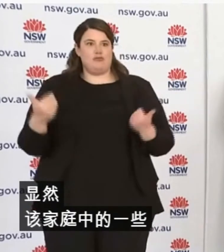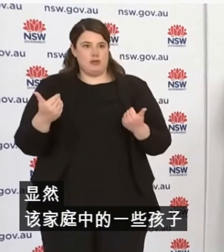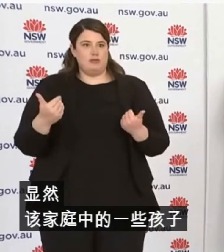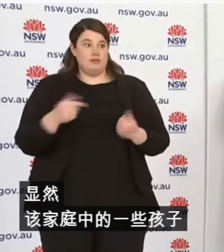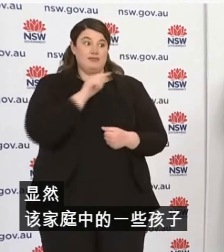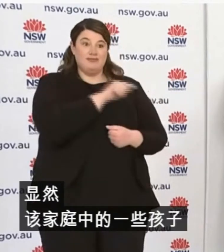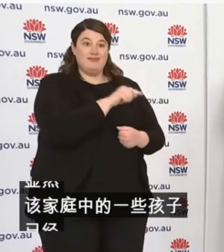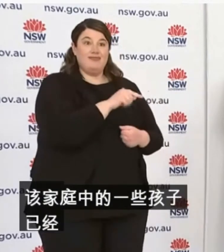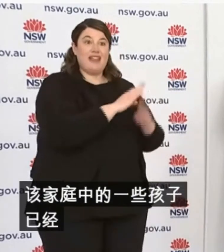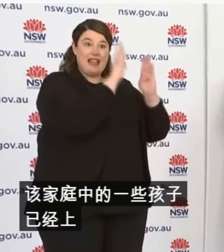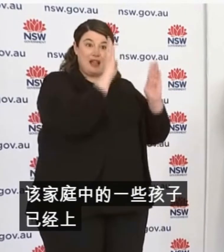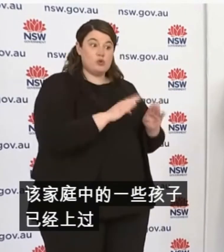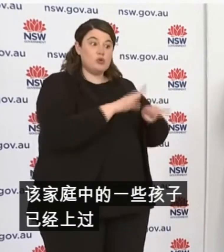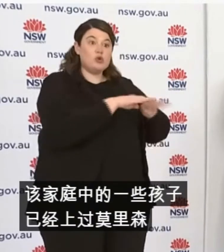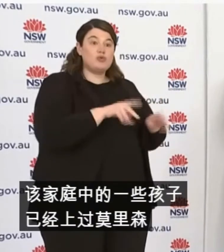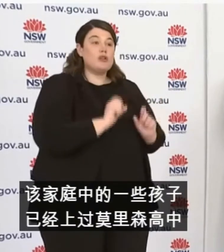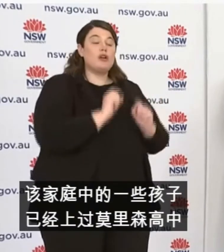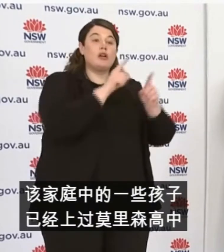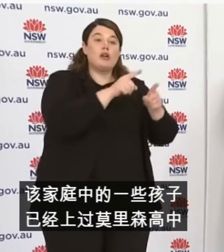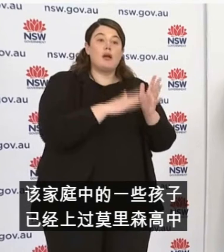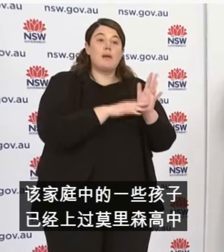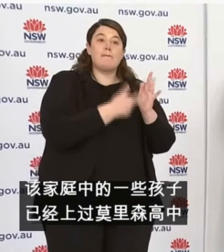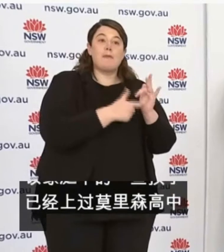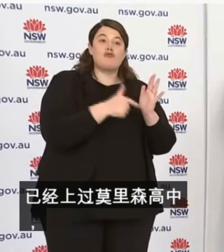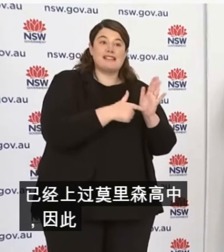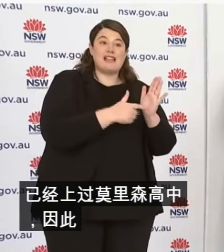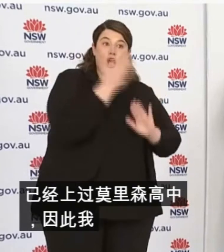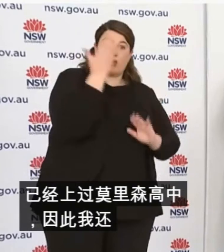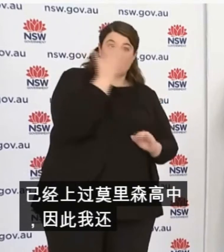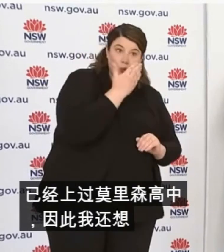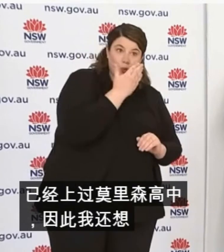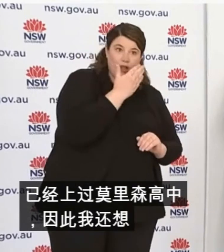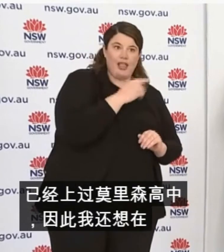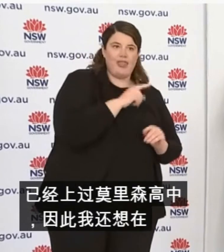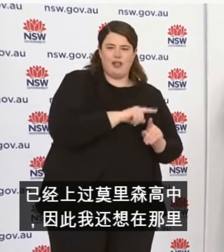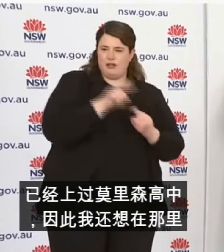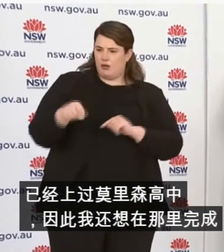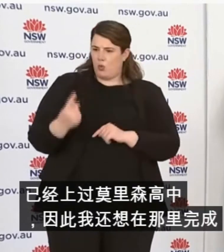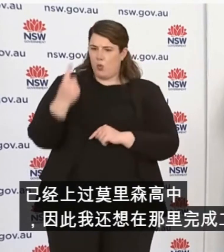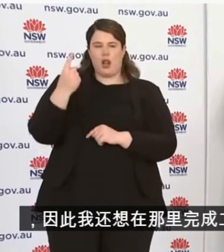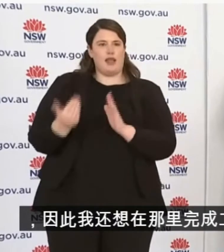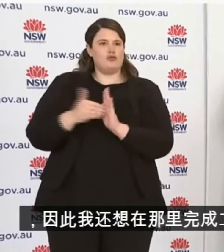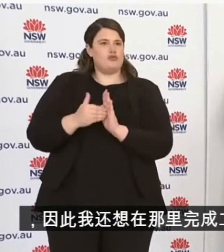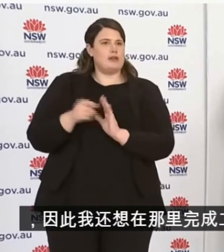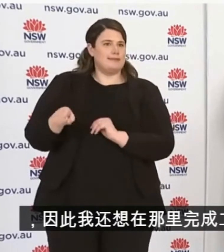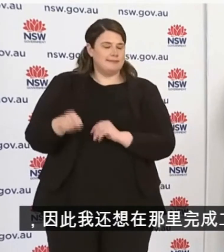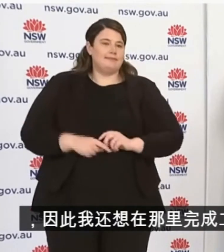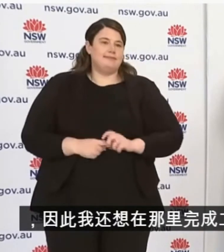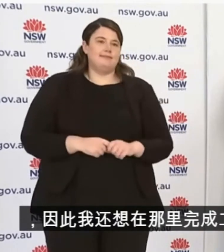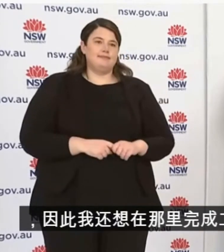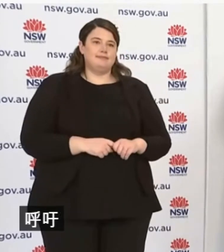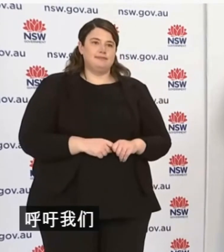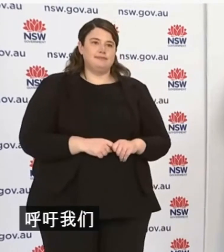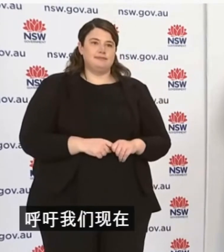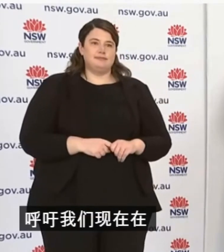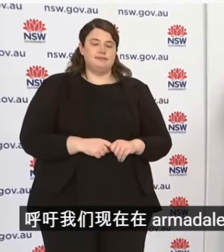children in that household have attended the Morisset High School. And so work is being done there. In addition, I would like to call